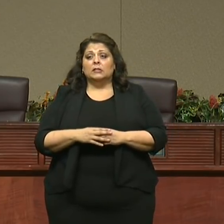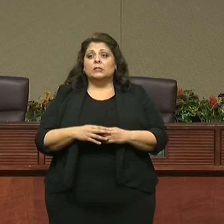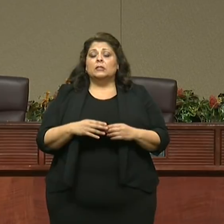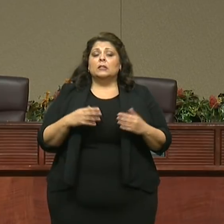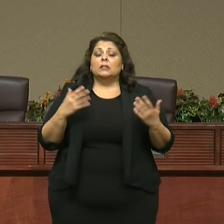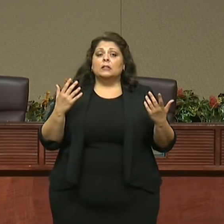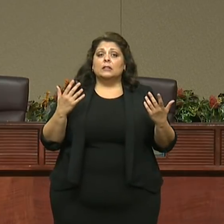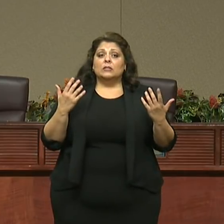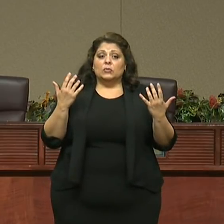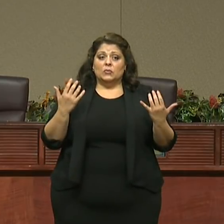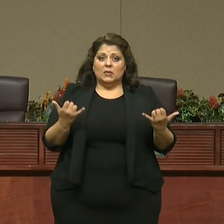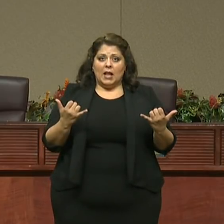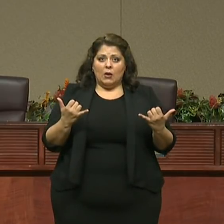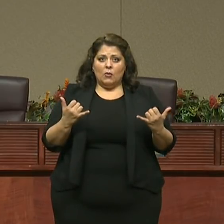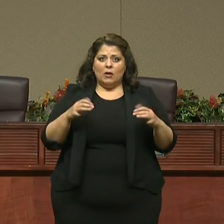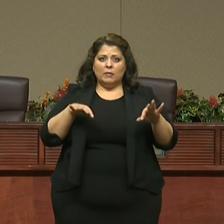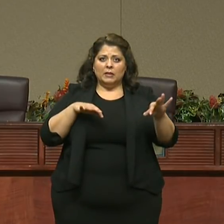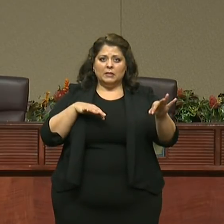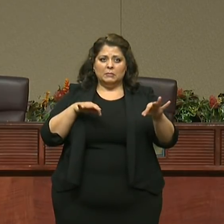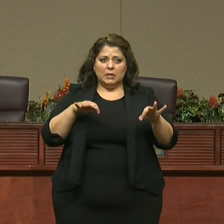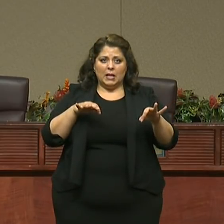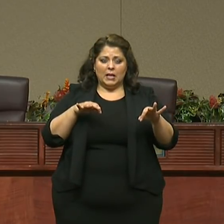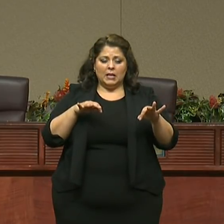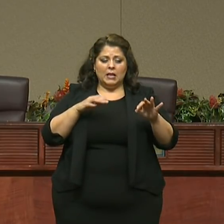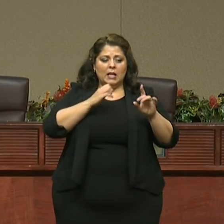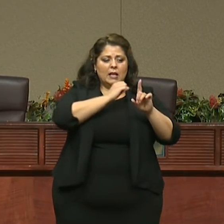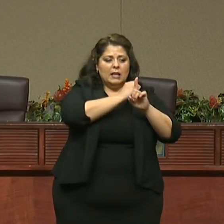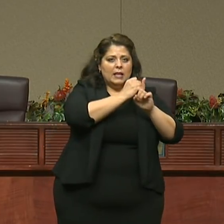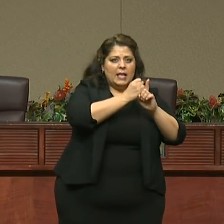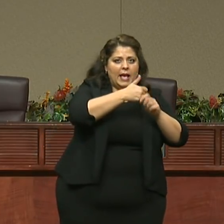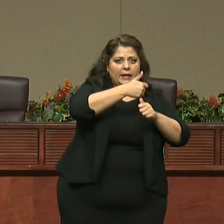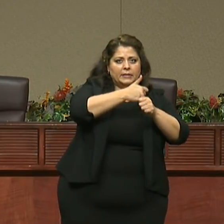We are not going to go case by case, although the list is